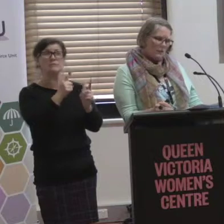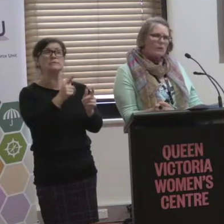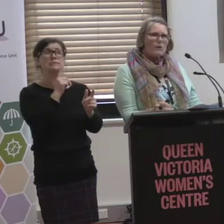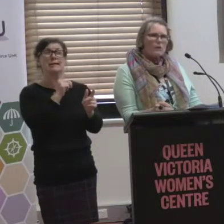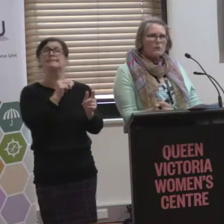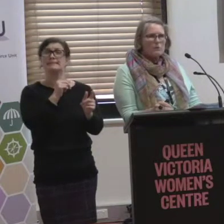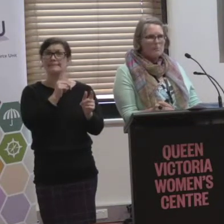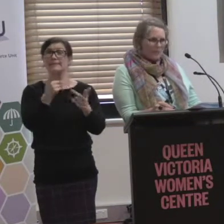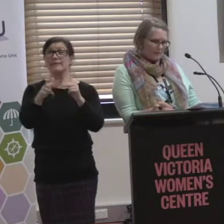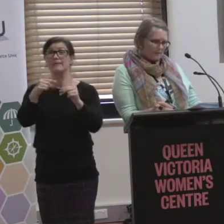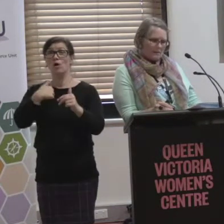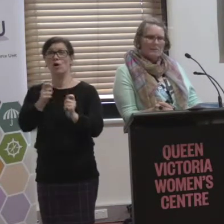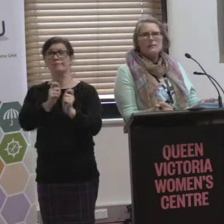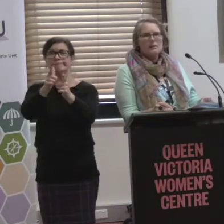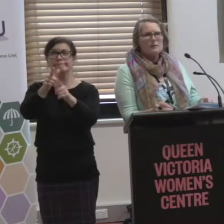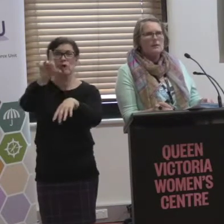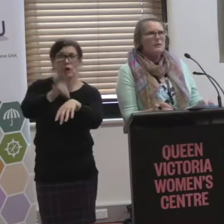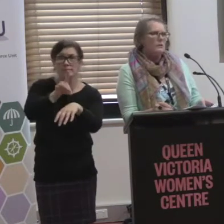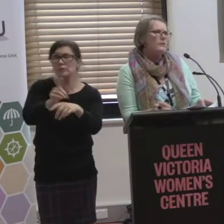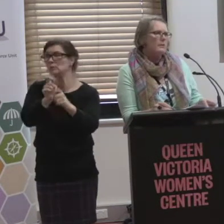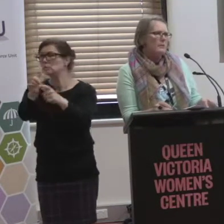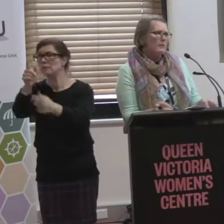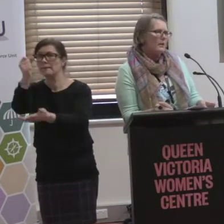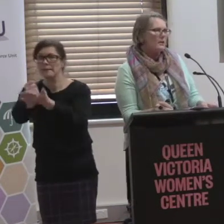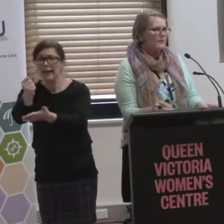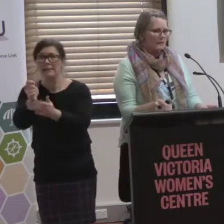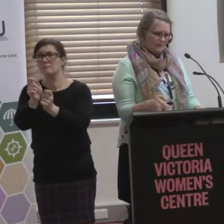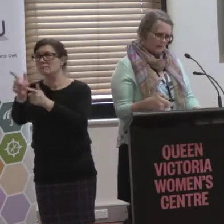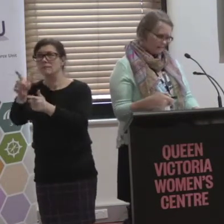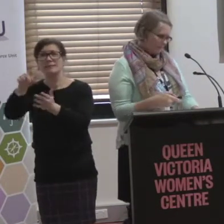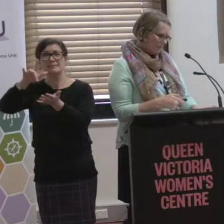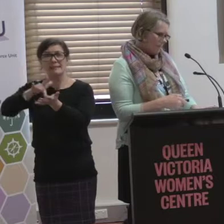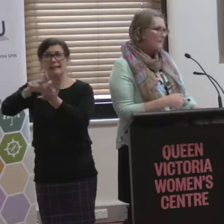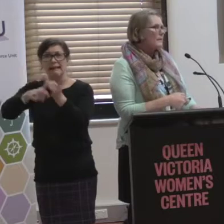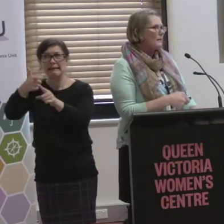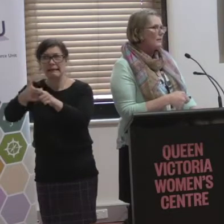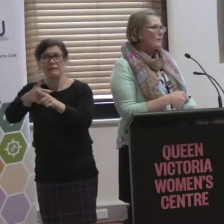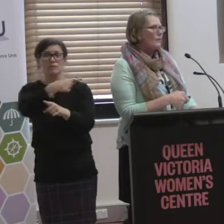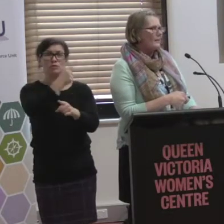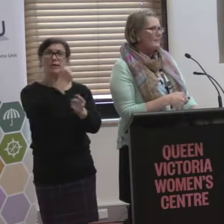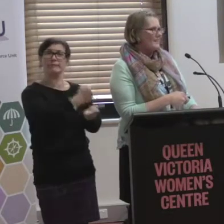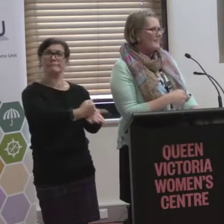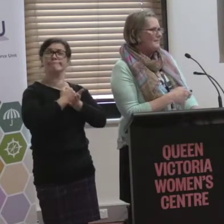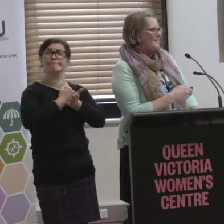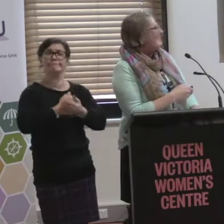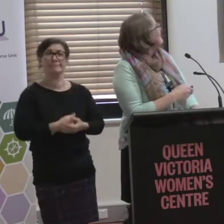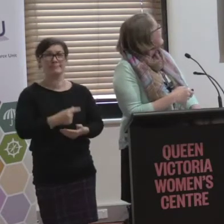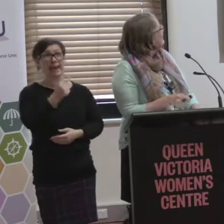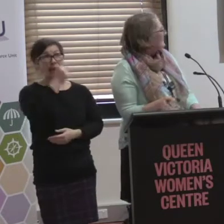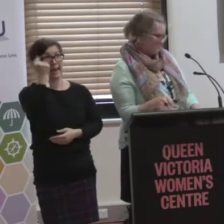to interact with hospitals, banks, Centrelink, utility providers, etc. Well, that's the